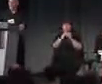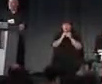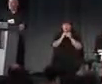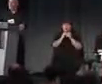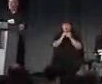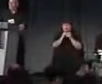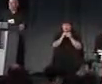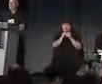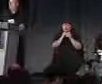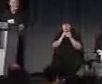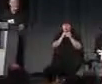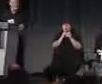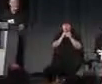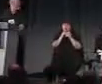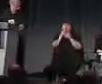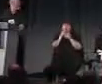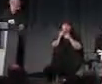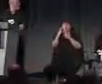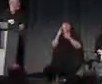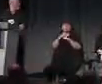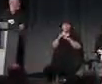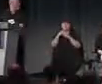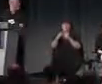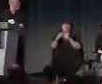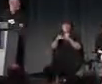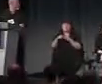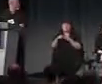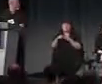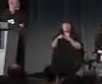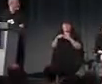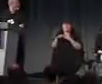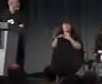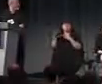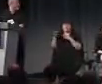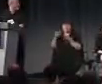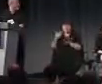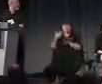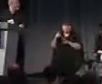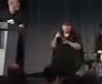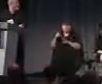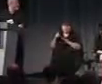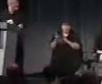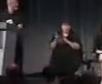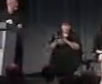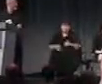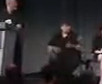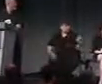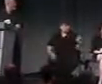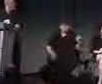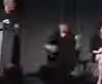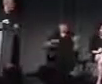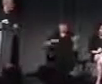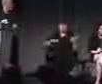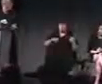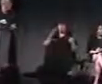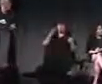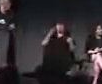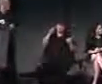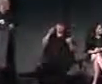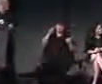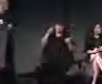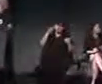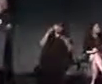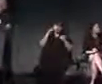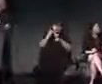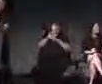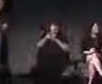of choreography. I can probably take the hearing impairment question if somebody else wants to take the sign